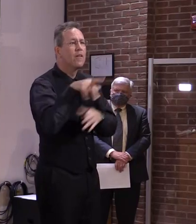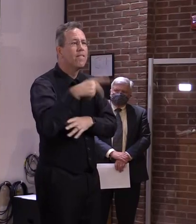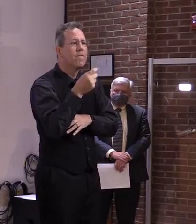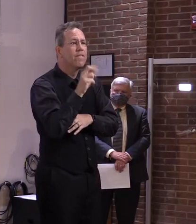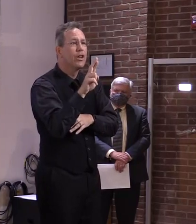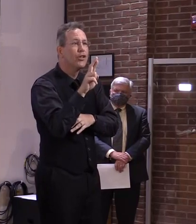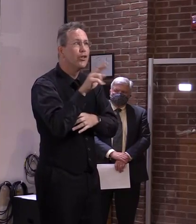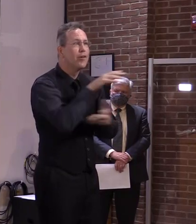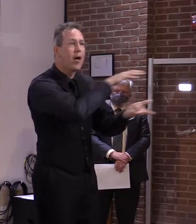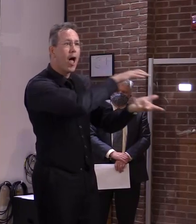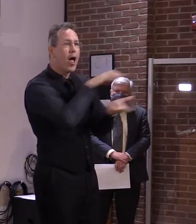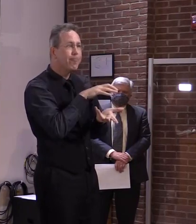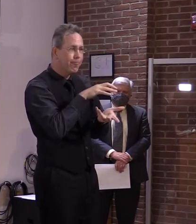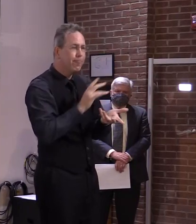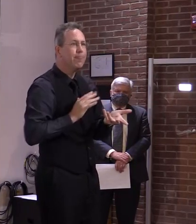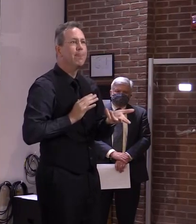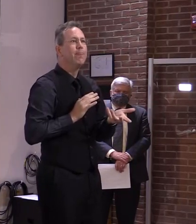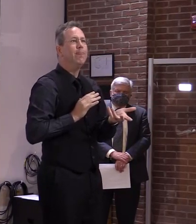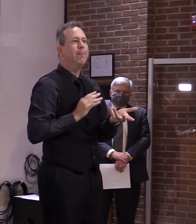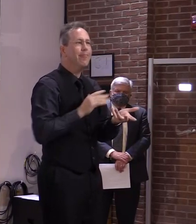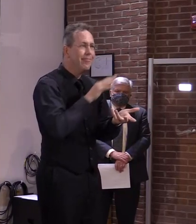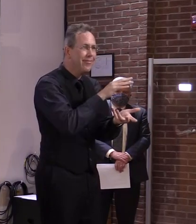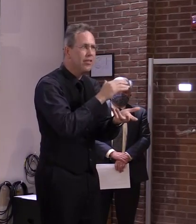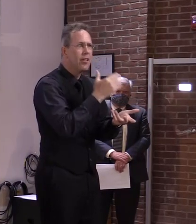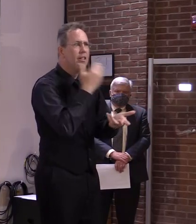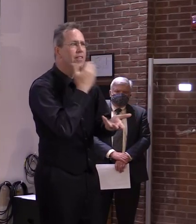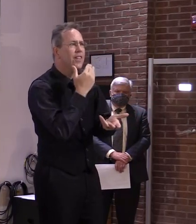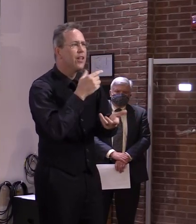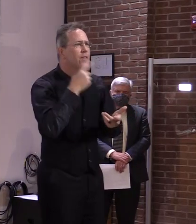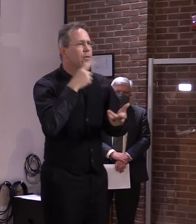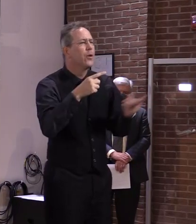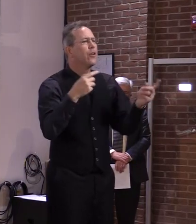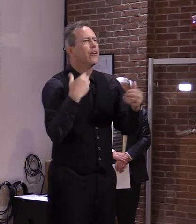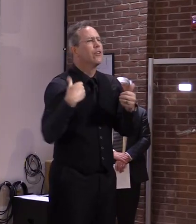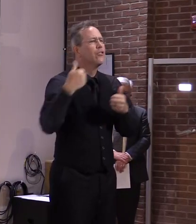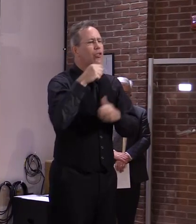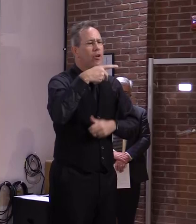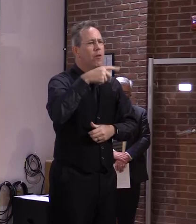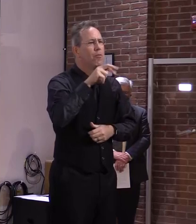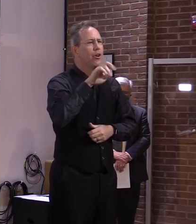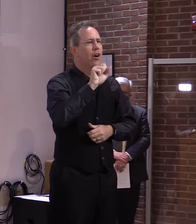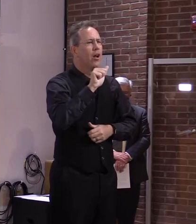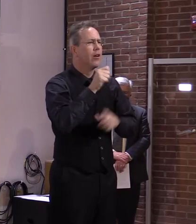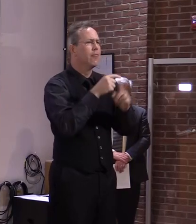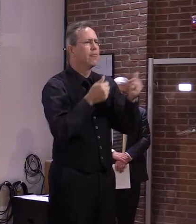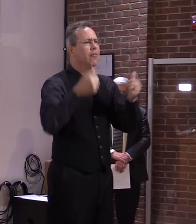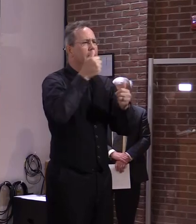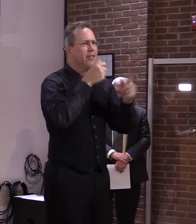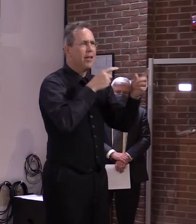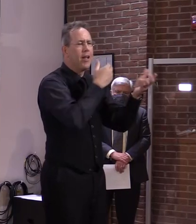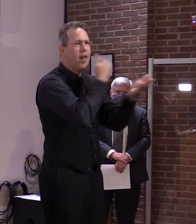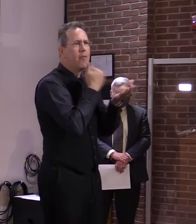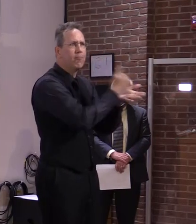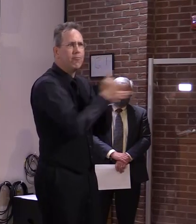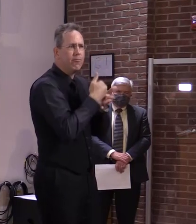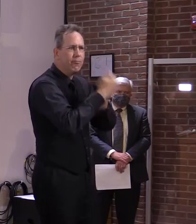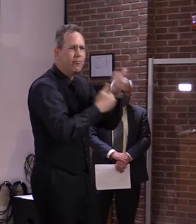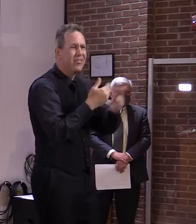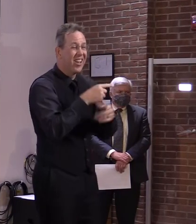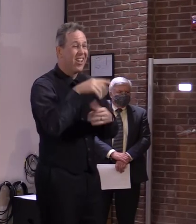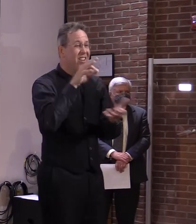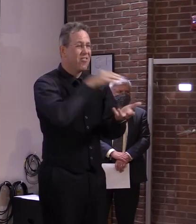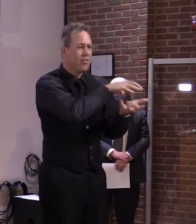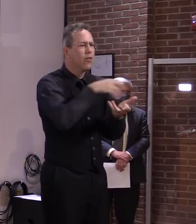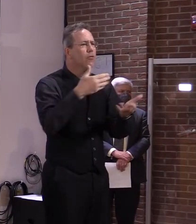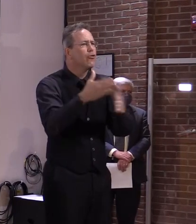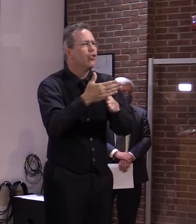to thank General Perna and his team at Operation Warp Speed for this new process and additional allocation.